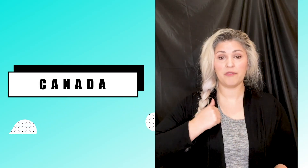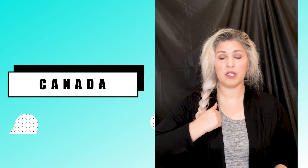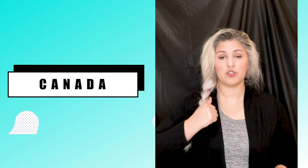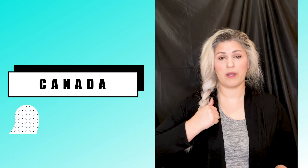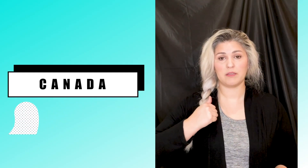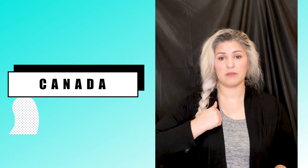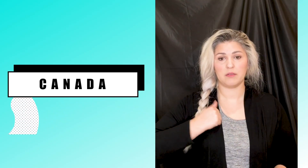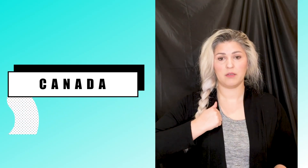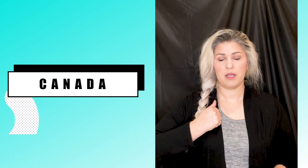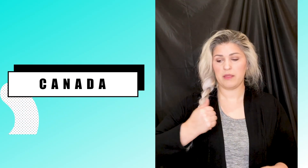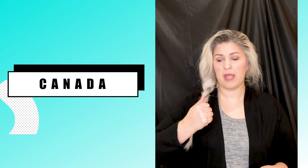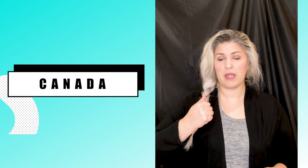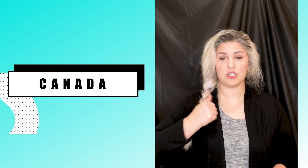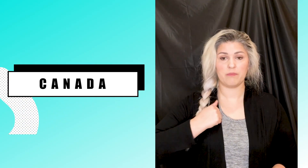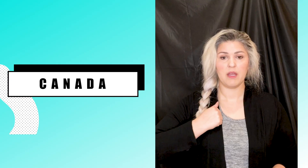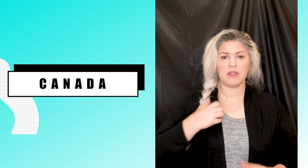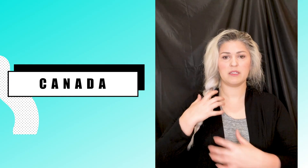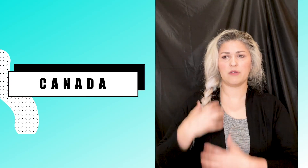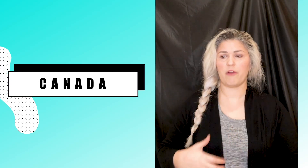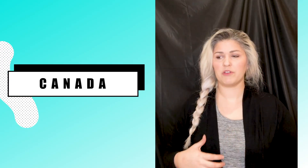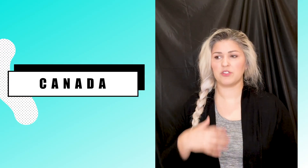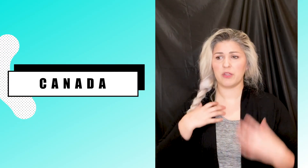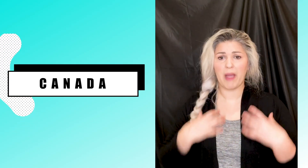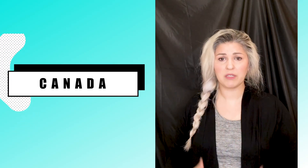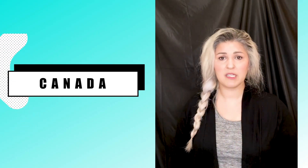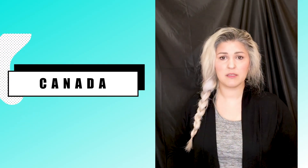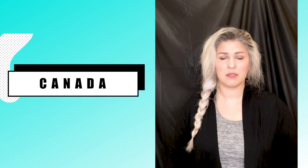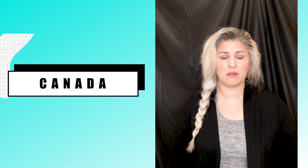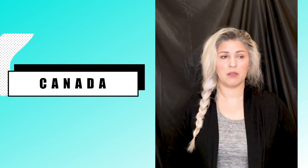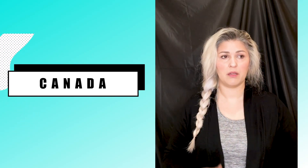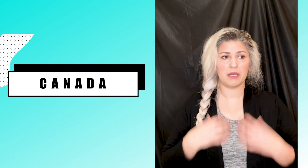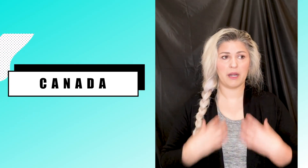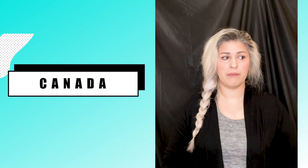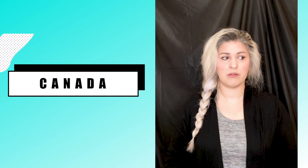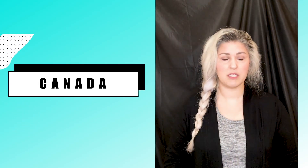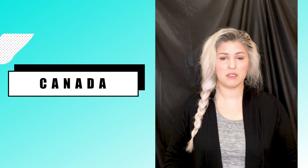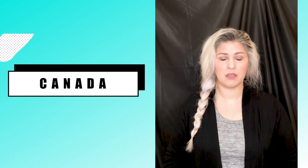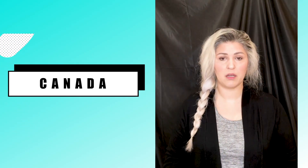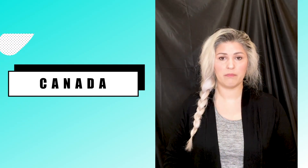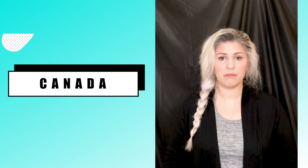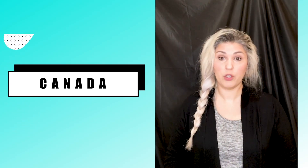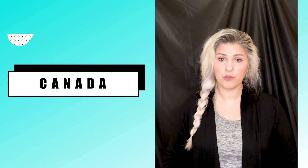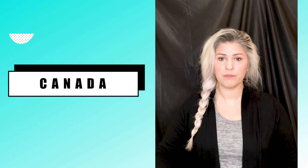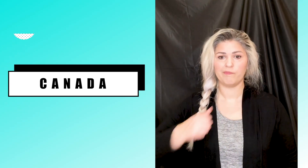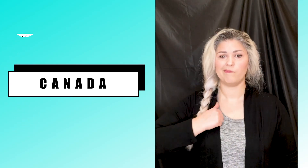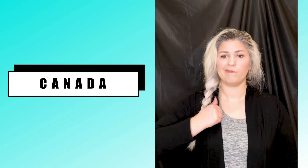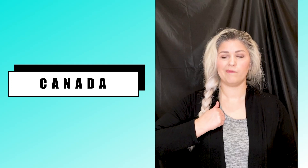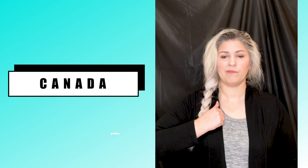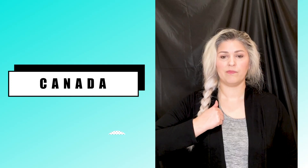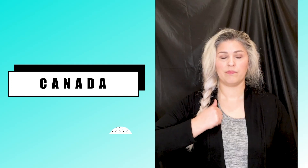chest softly twice in the A hand shape. This is in reference to the Mounties, the Canadian Mounties